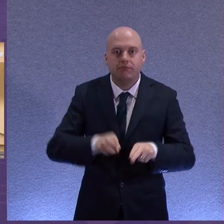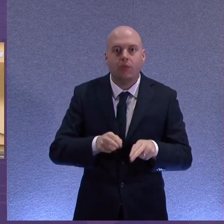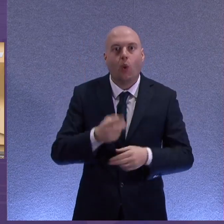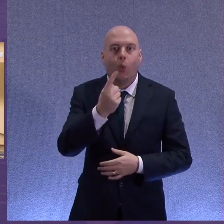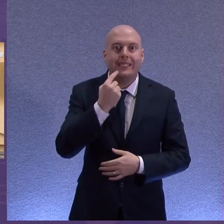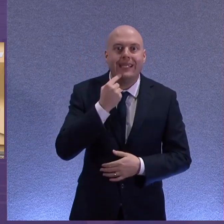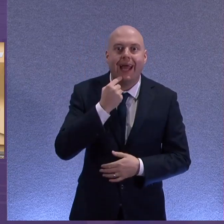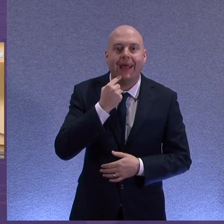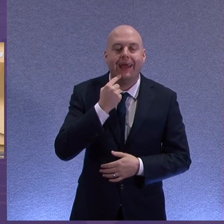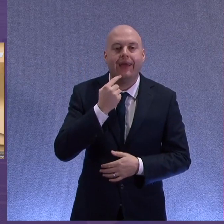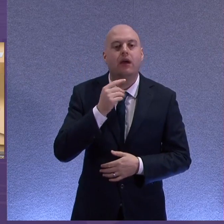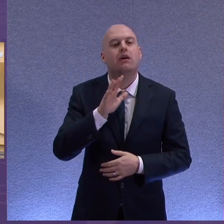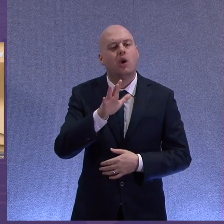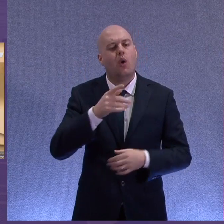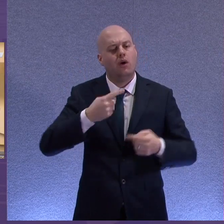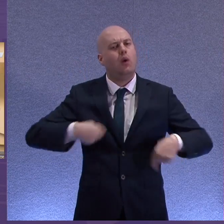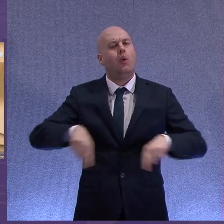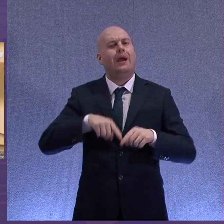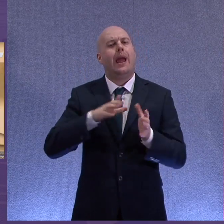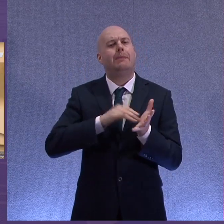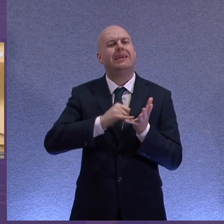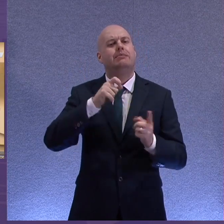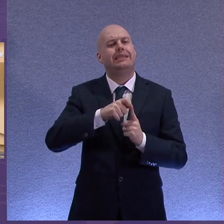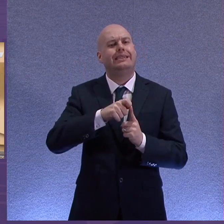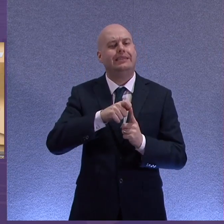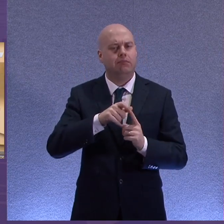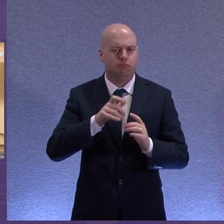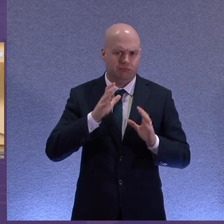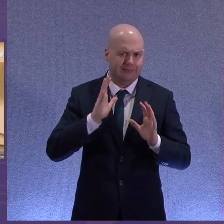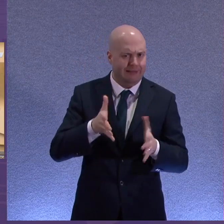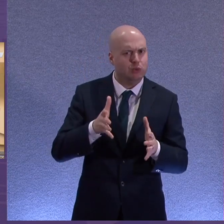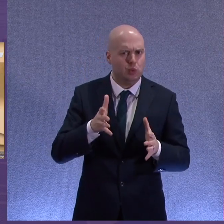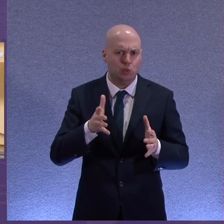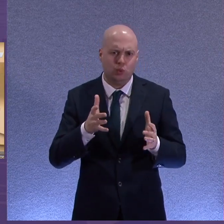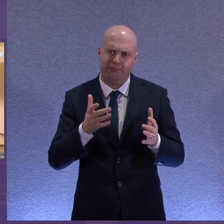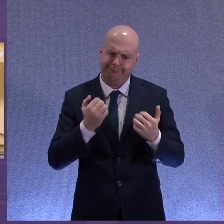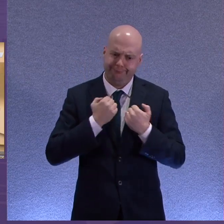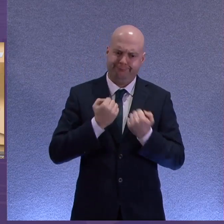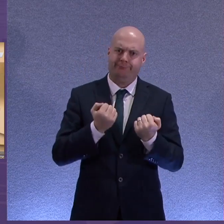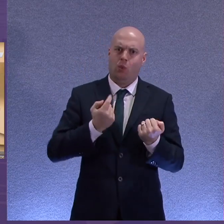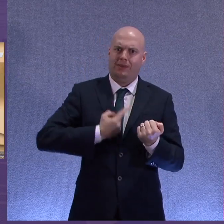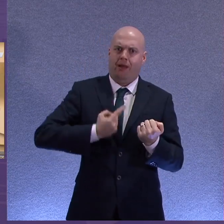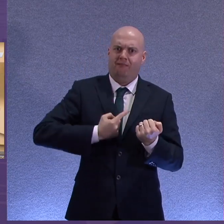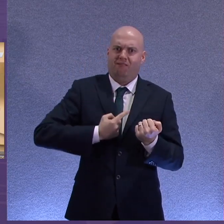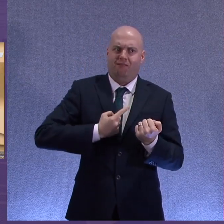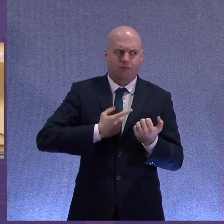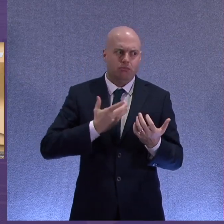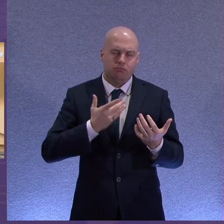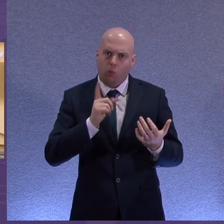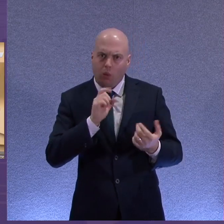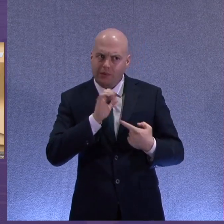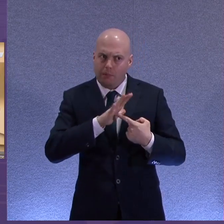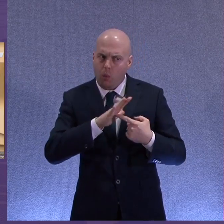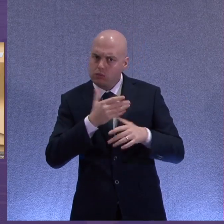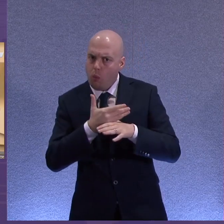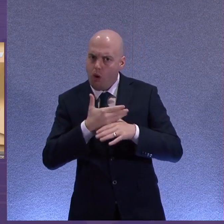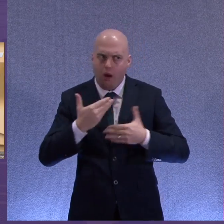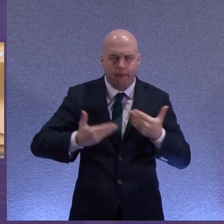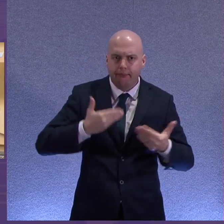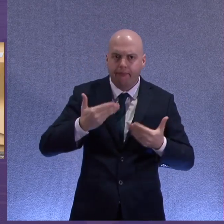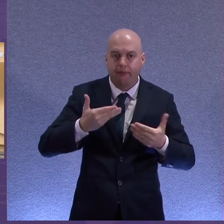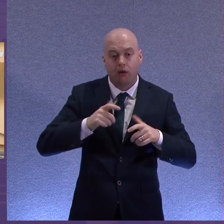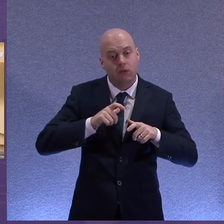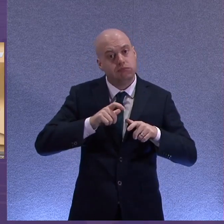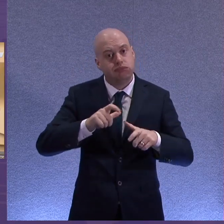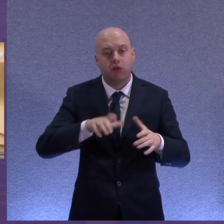continue to perform a very important scrutiny role in a time like this, I understand it has been agreed that until the Easter recess at